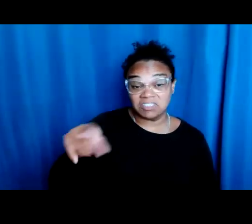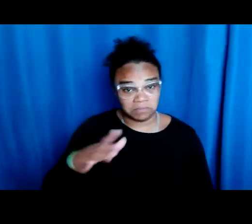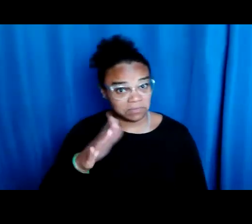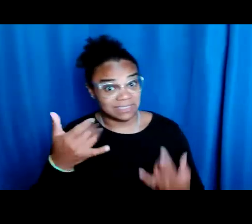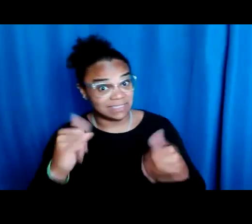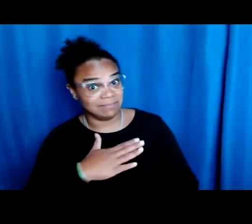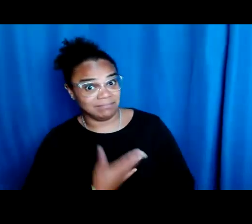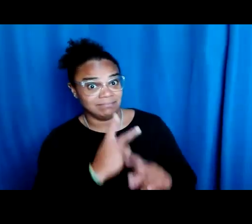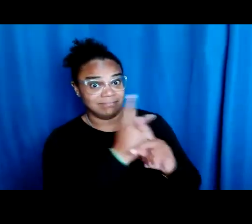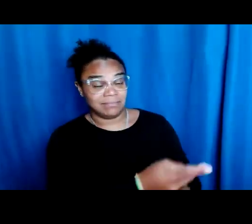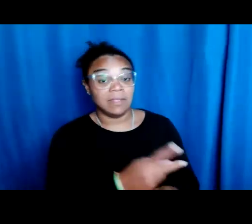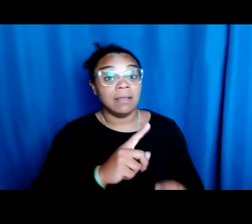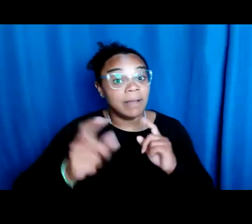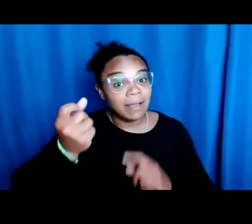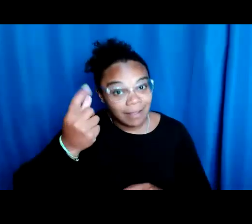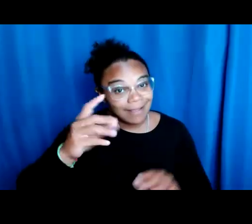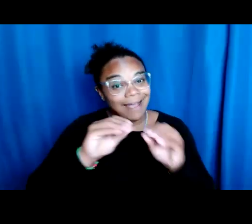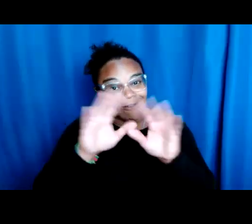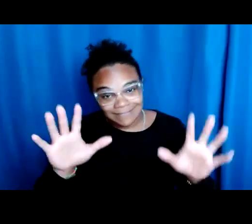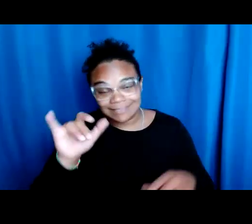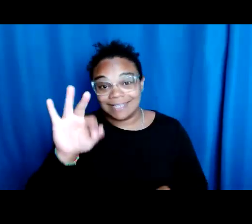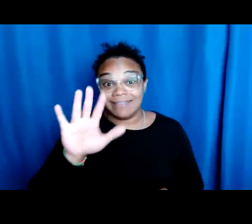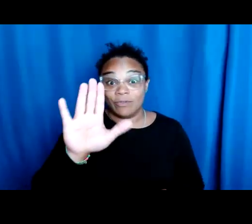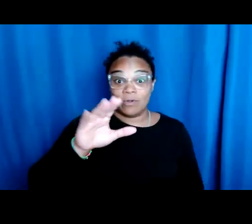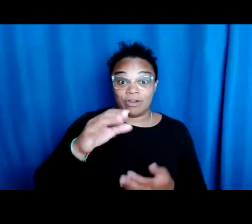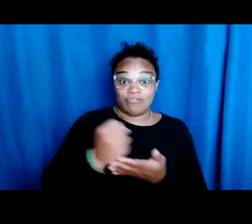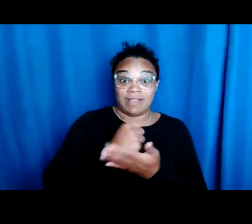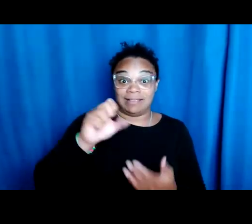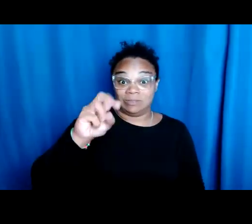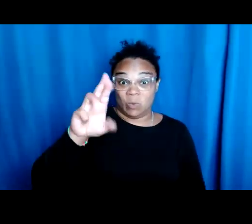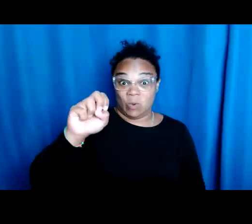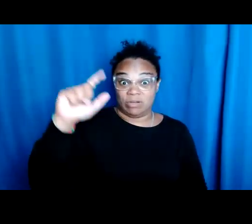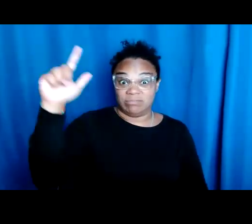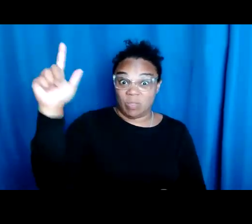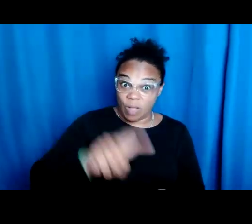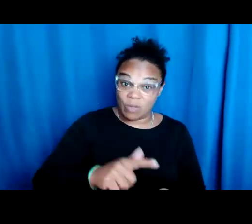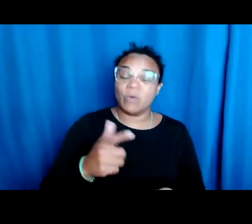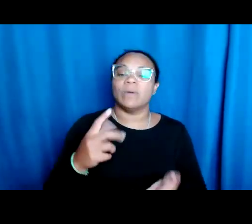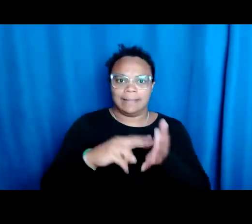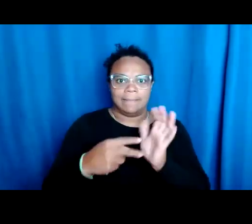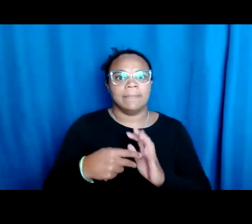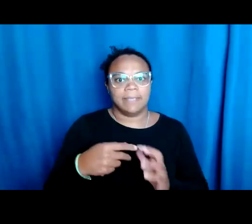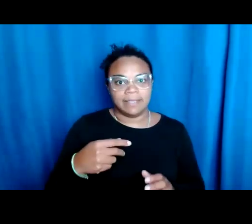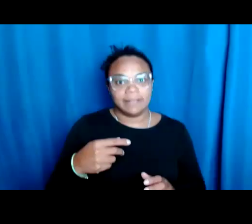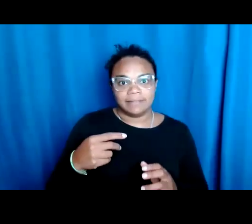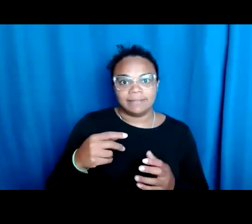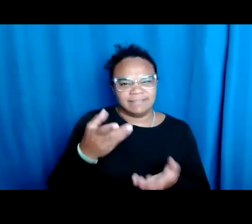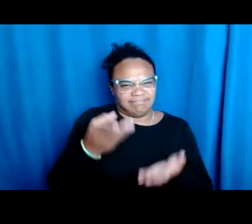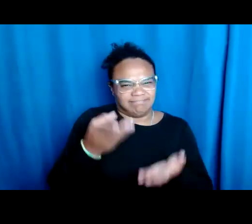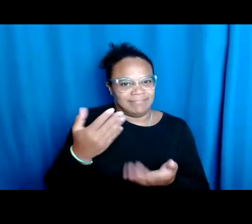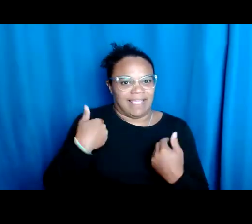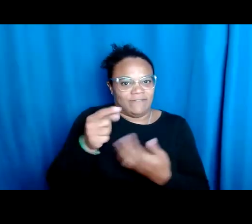Obviously, the lower your credit score, you're going to start looking at weekly or daily payments that's going to